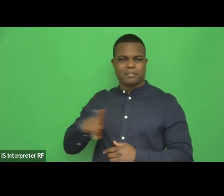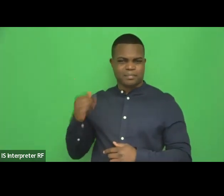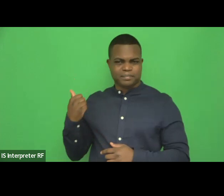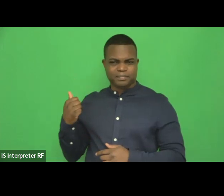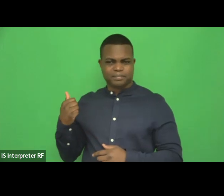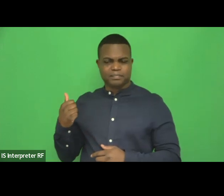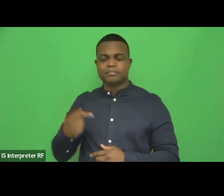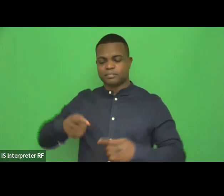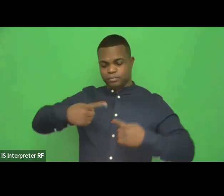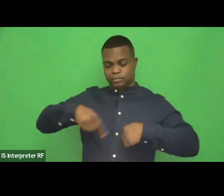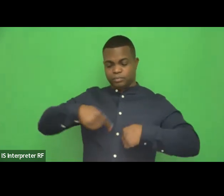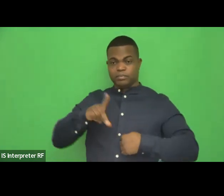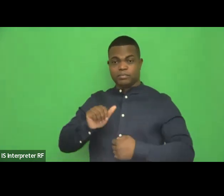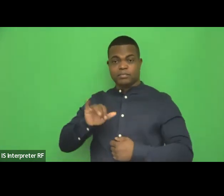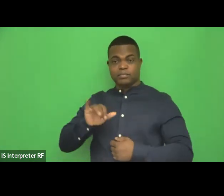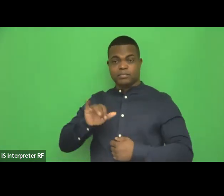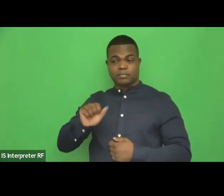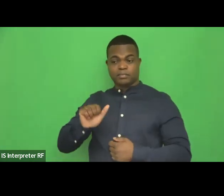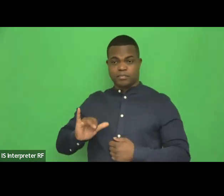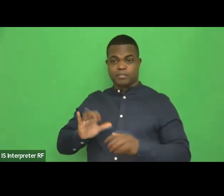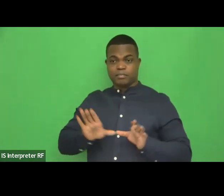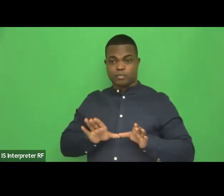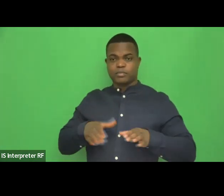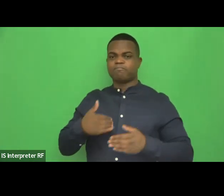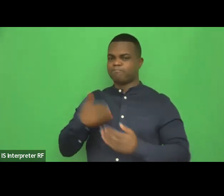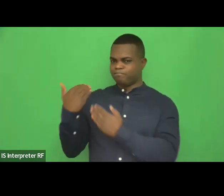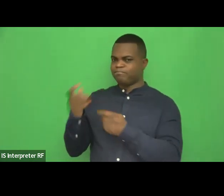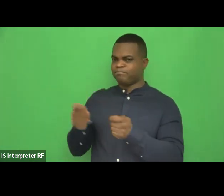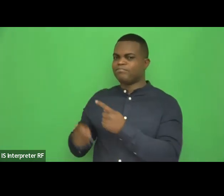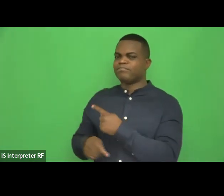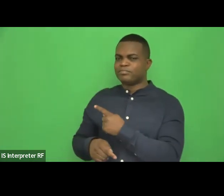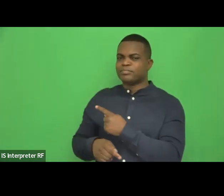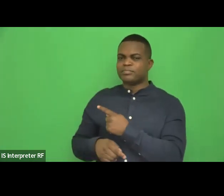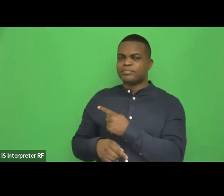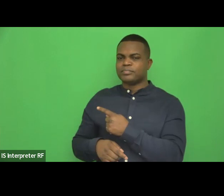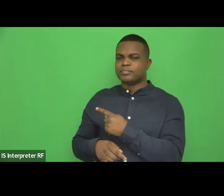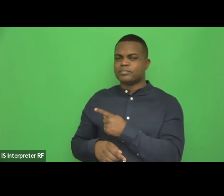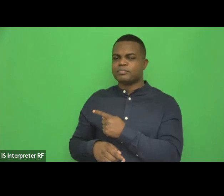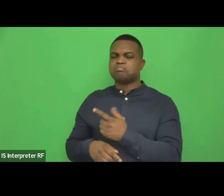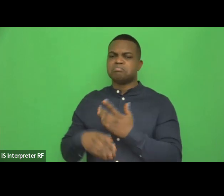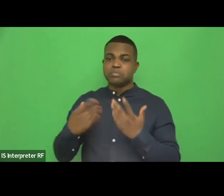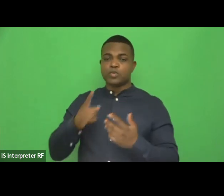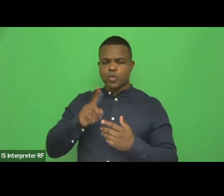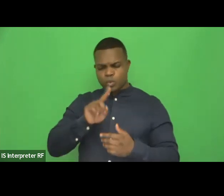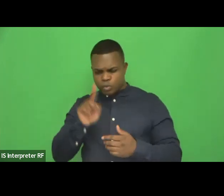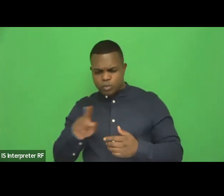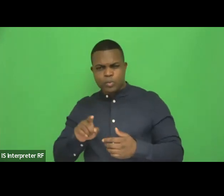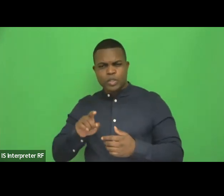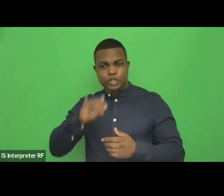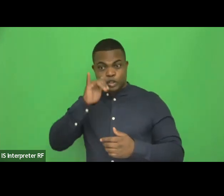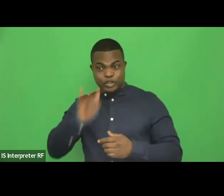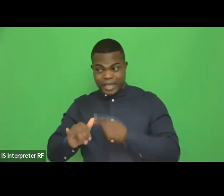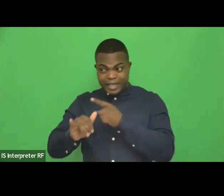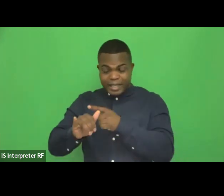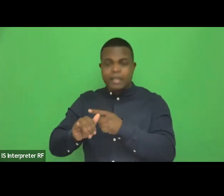for EPUB. That's called ACE. And this will conduct automated checking on the EPUB, looking